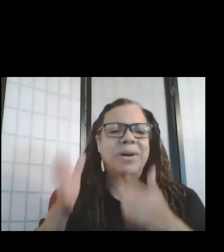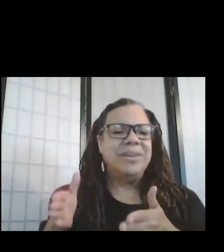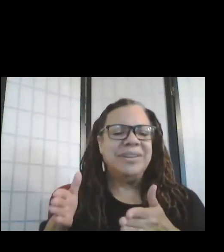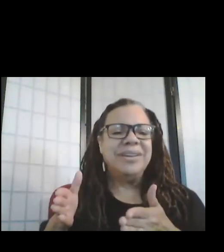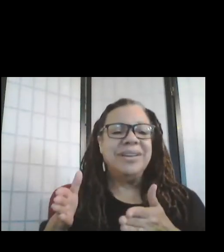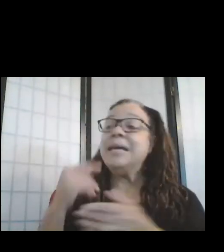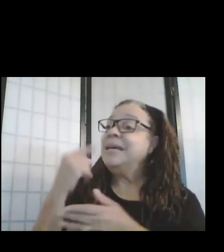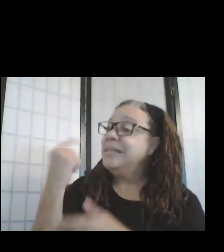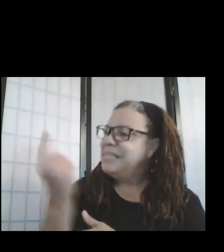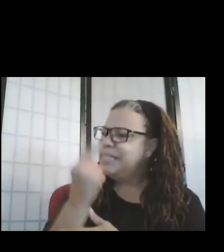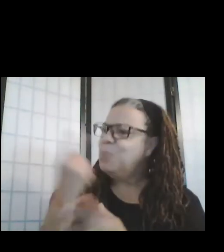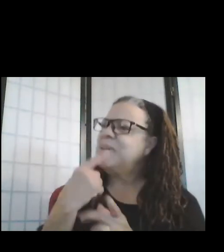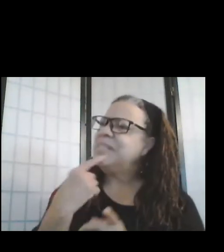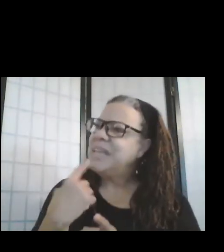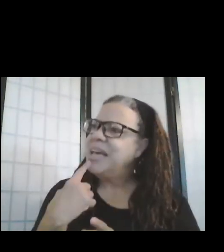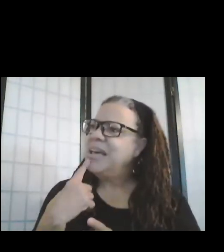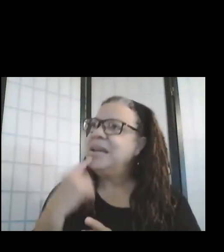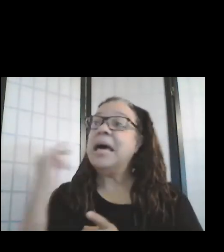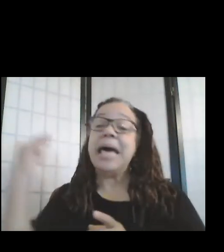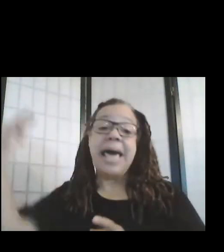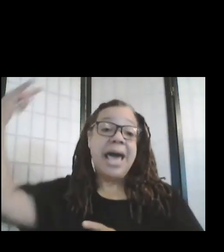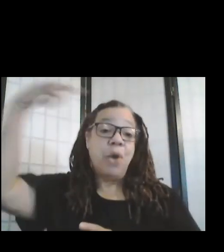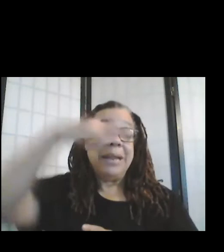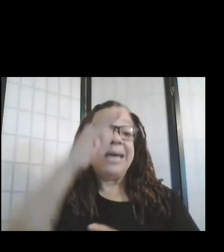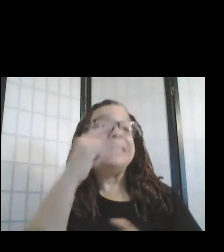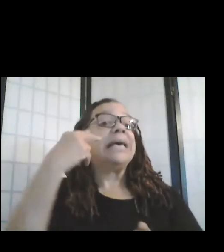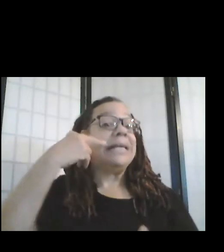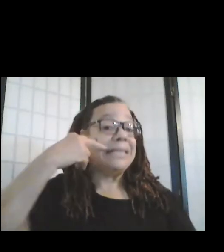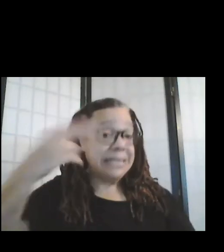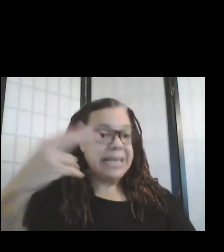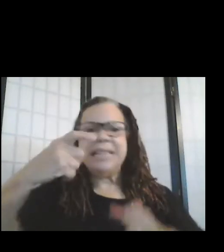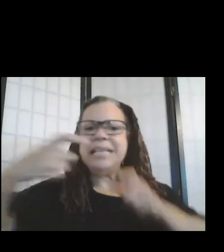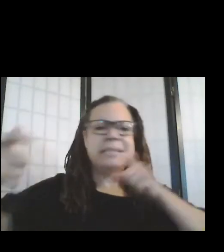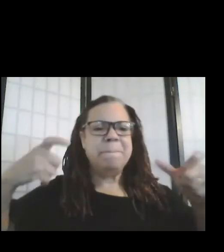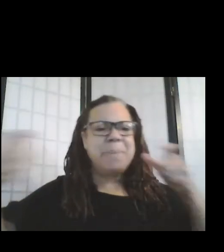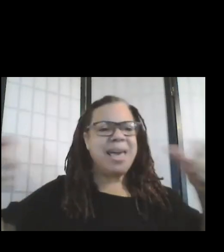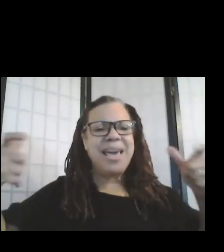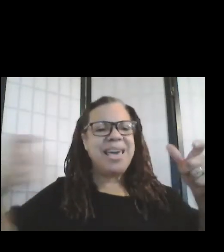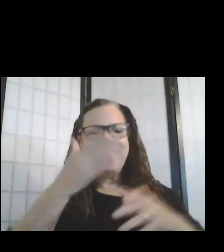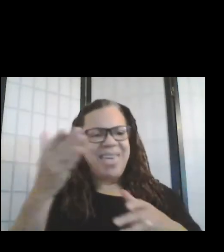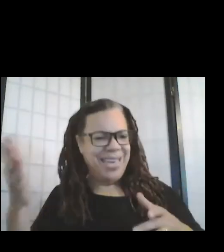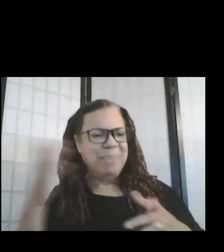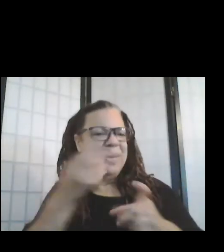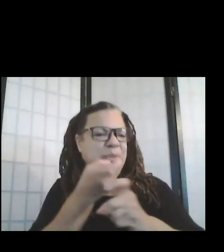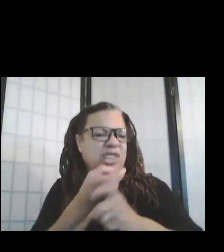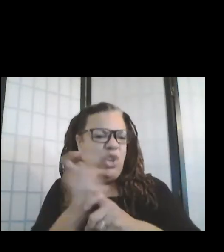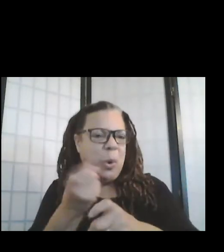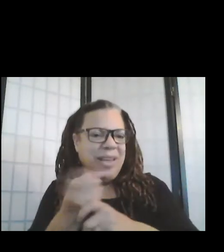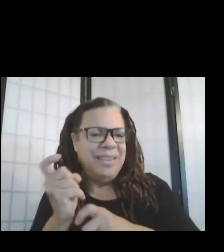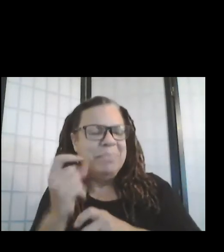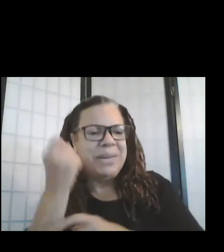Someone remarked that planes flying out of Logan could see it from the air. A joke, no doubt, but the point was